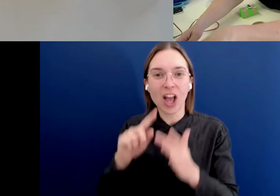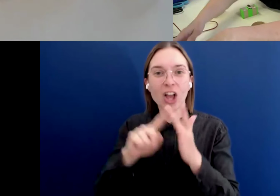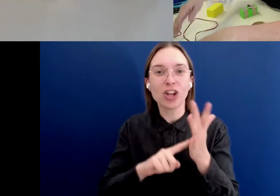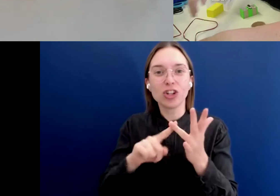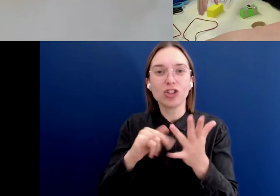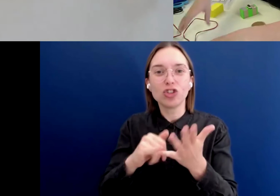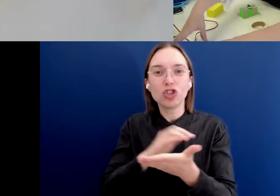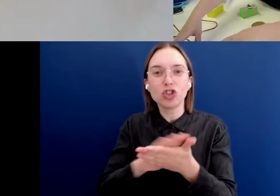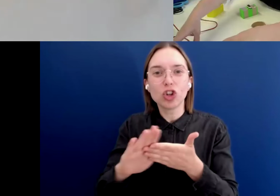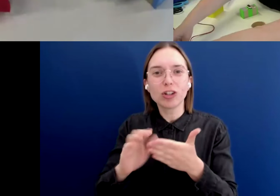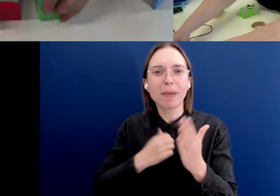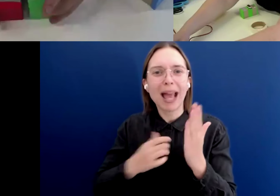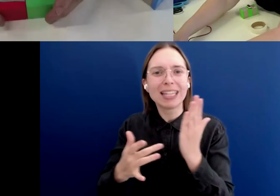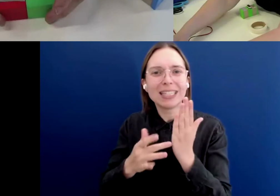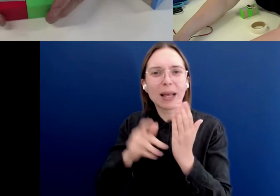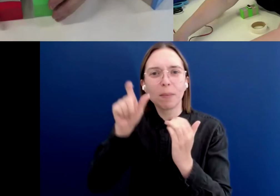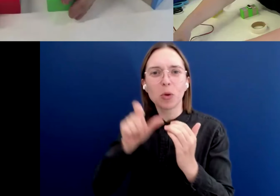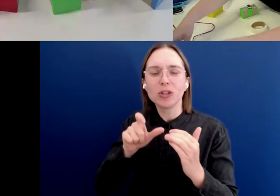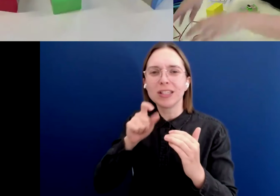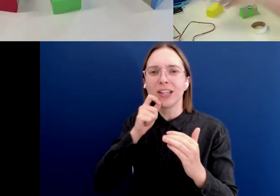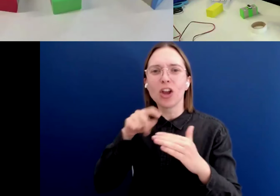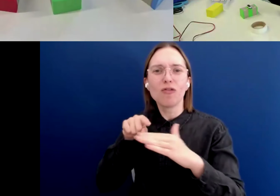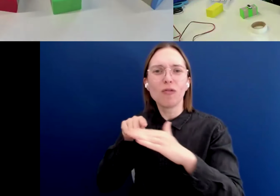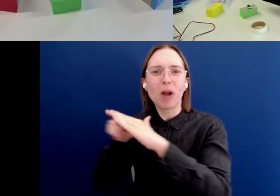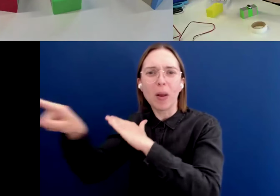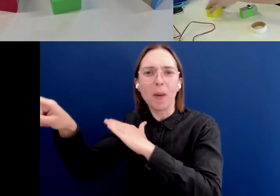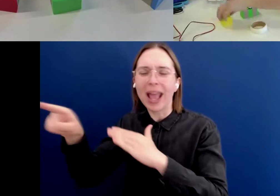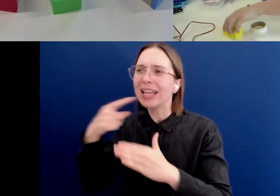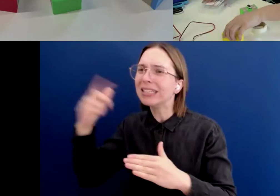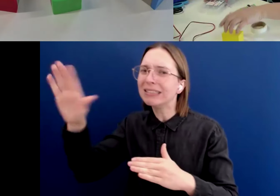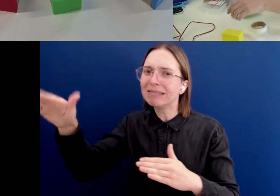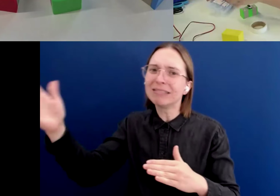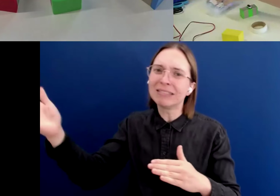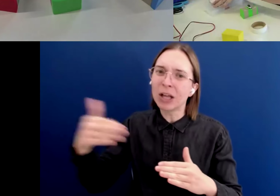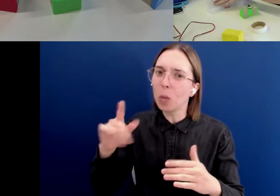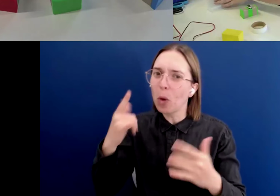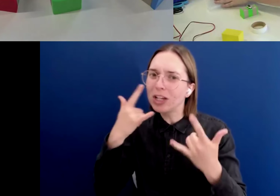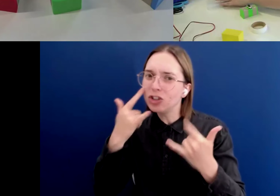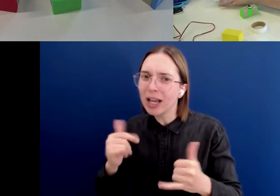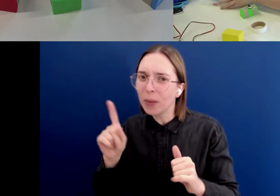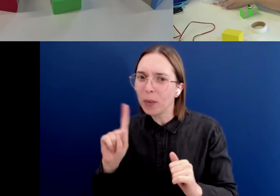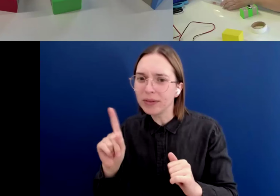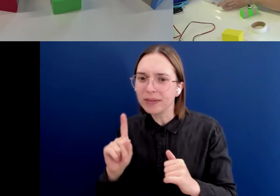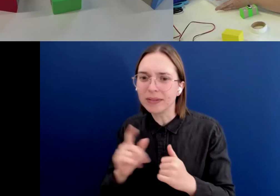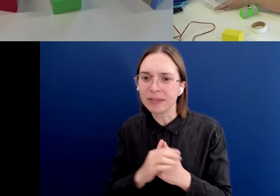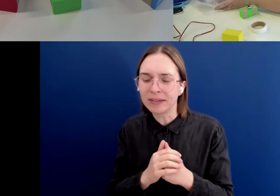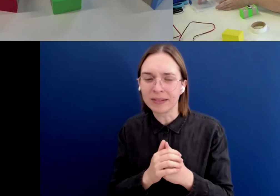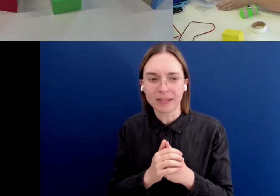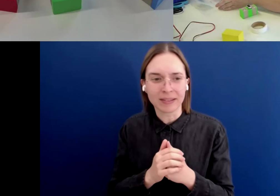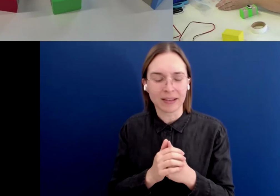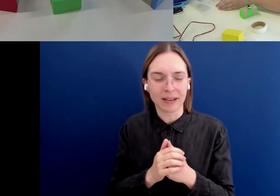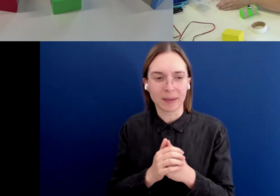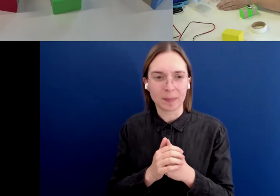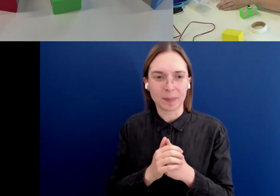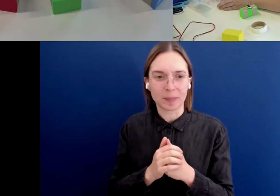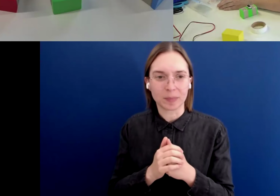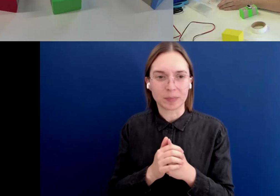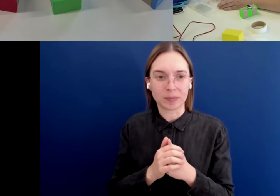What are you checking, Josh? Hang on. That works. All right. Okay, sometimes